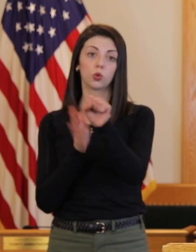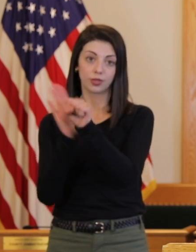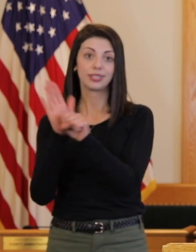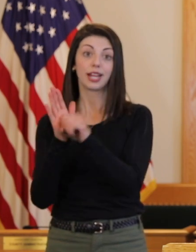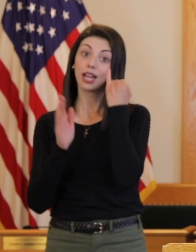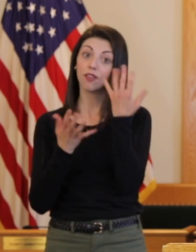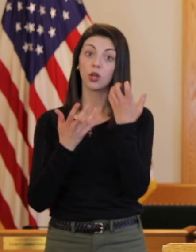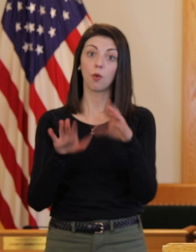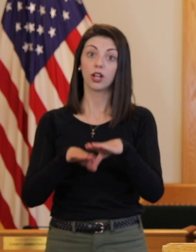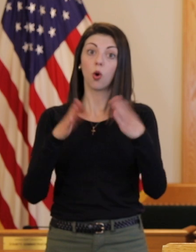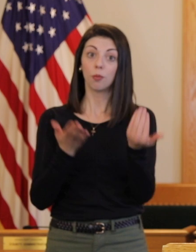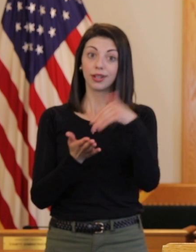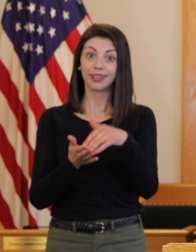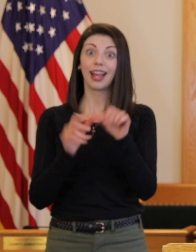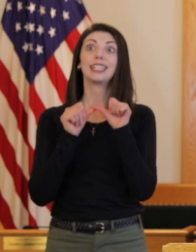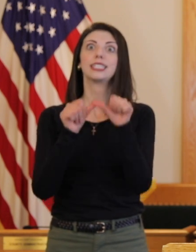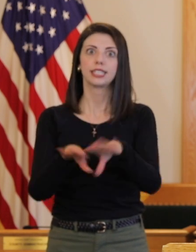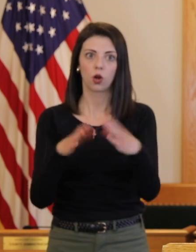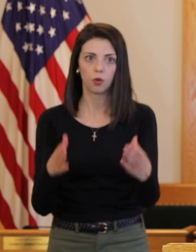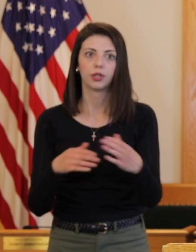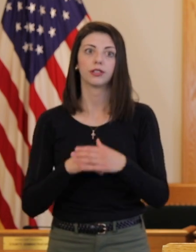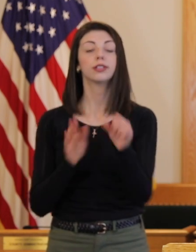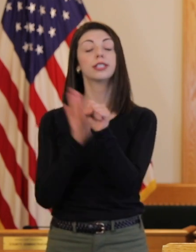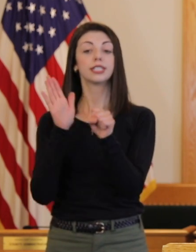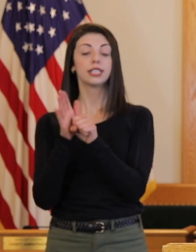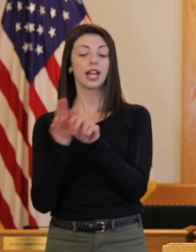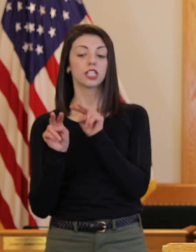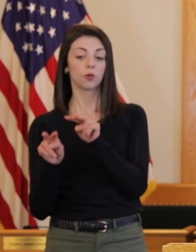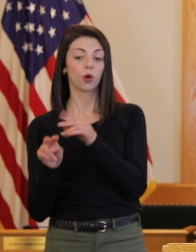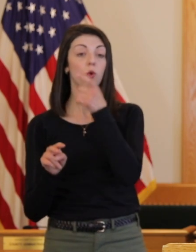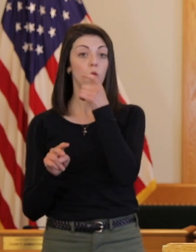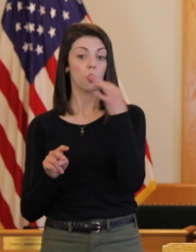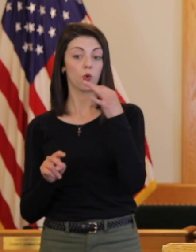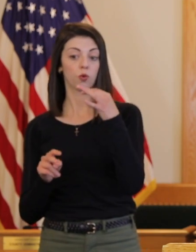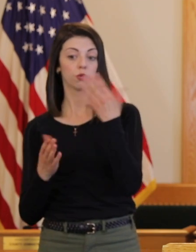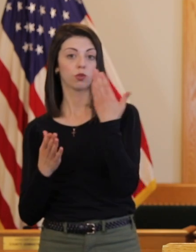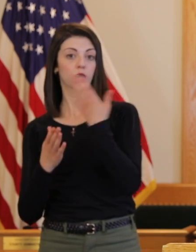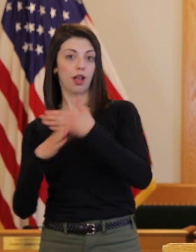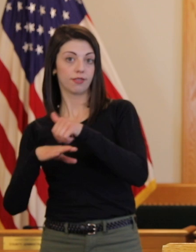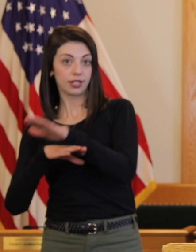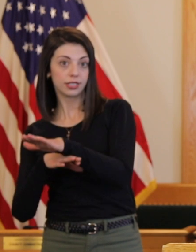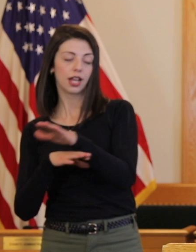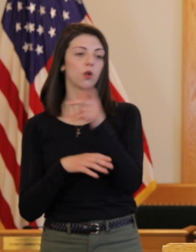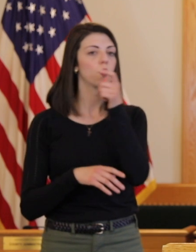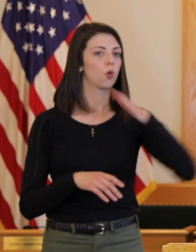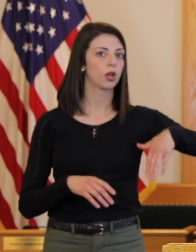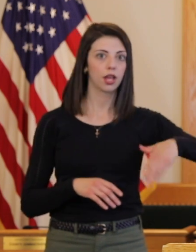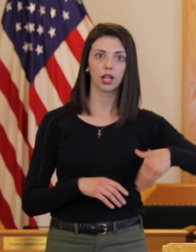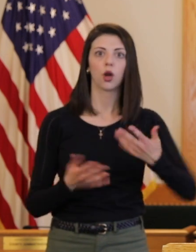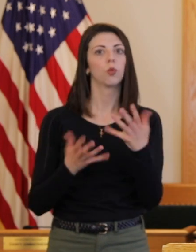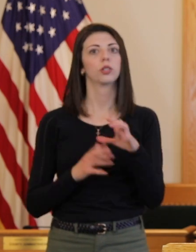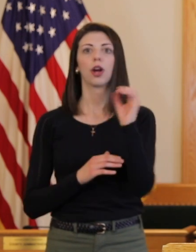to reopen and remain open. The state has tracking who has and who hasn't filed their plans. We do not want Oswego County to be the